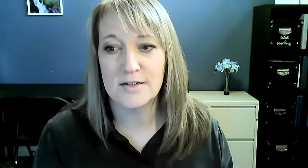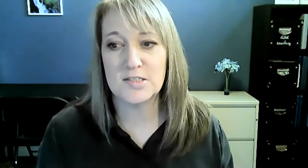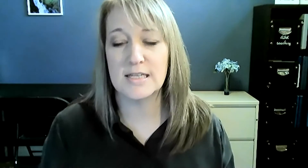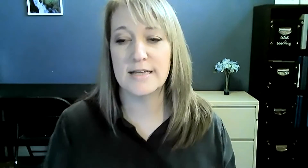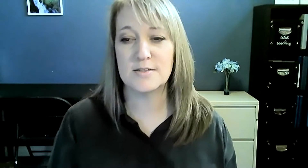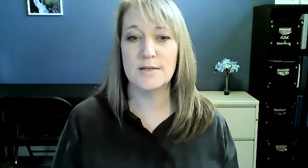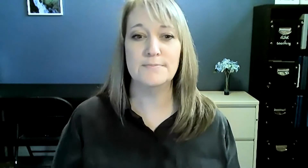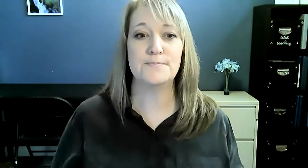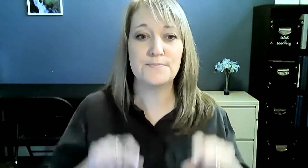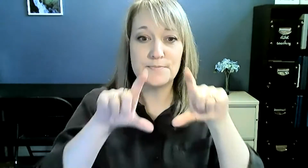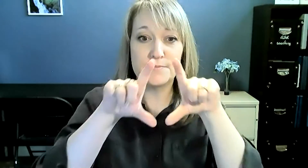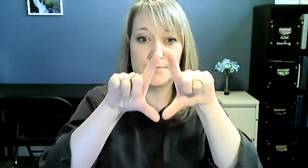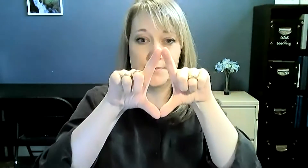Here's the next one.